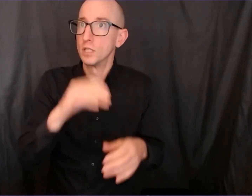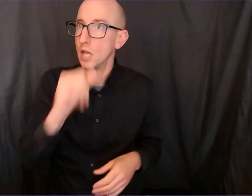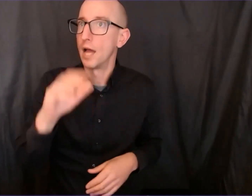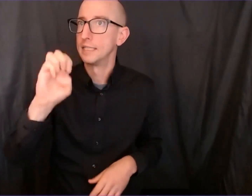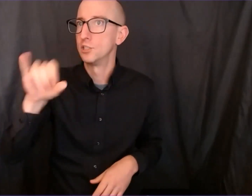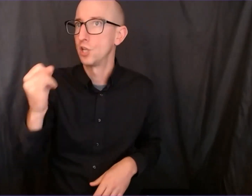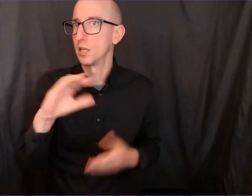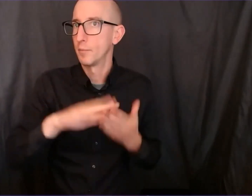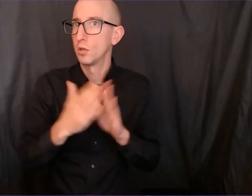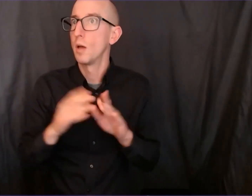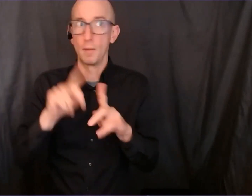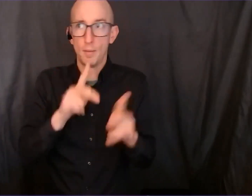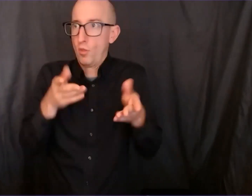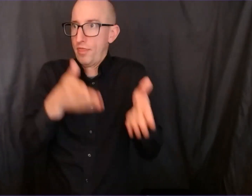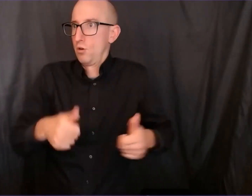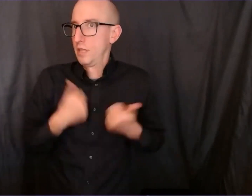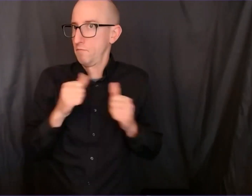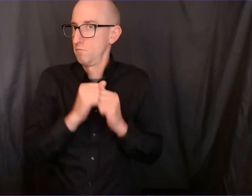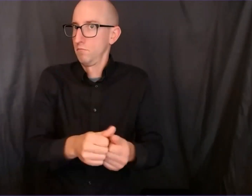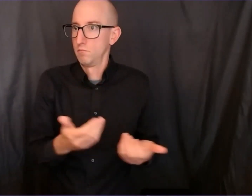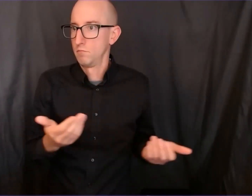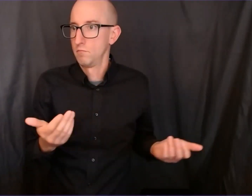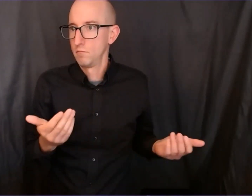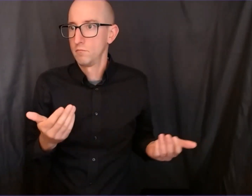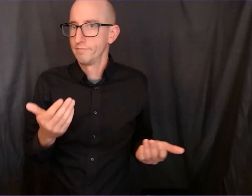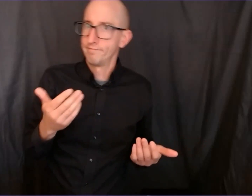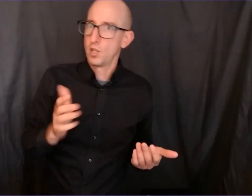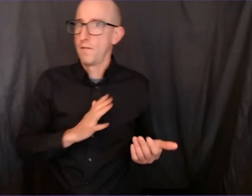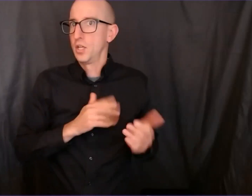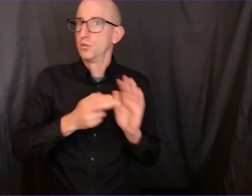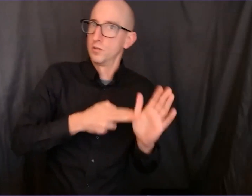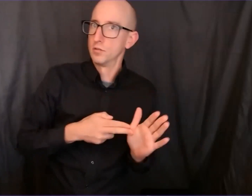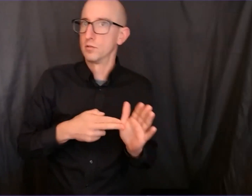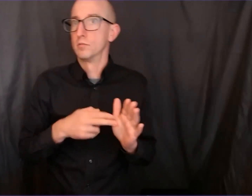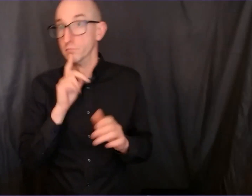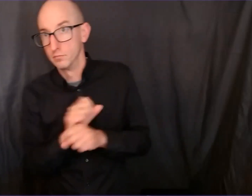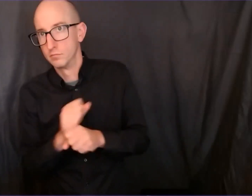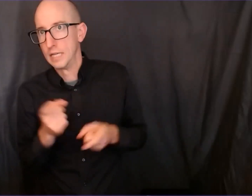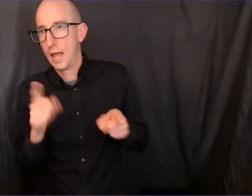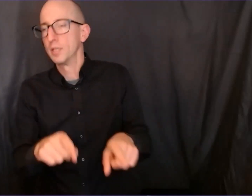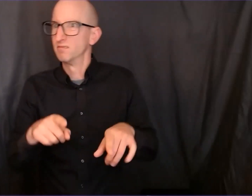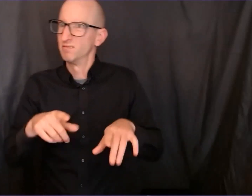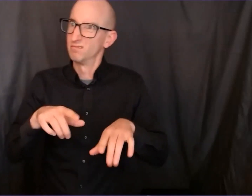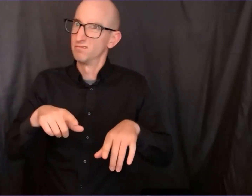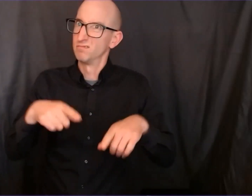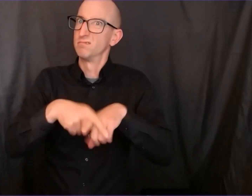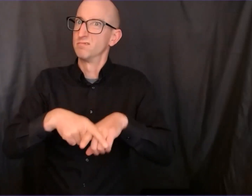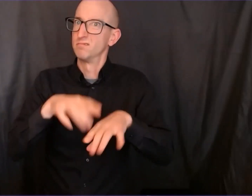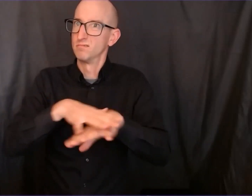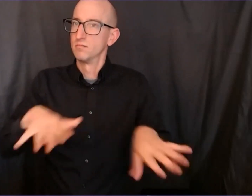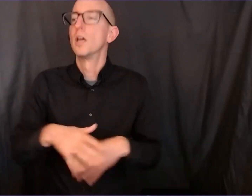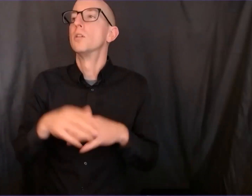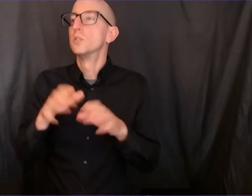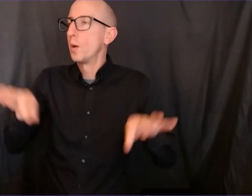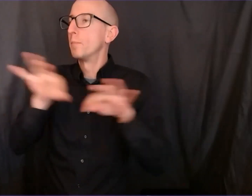a population that lives there. So really important questions. Just like Marcos, I'm not sure we have all the answers yet. So thank